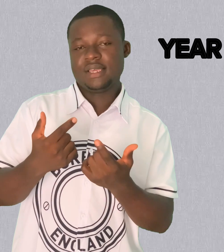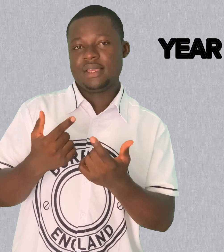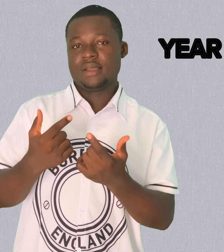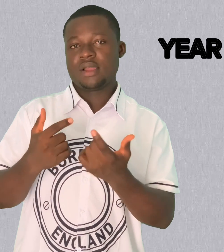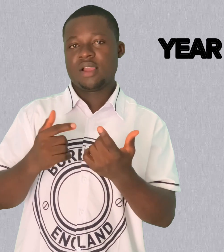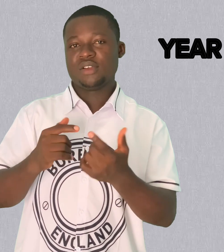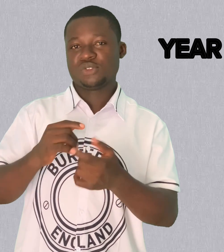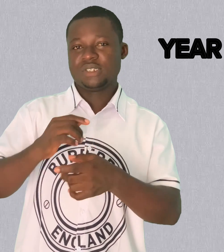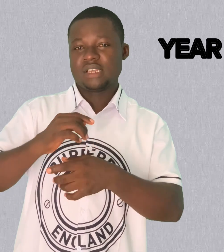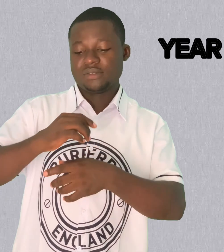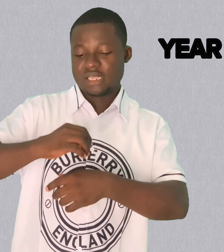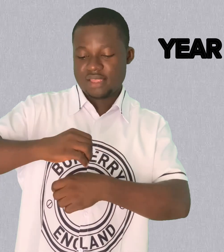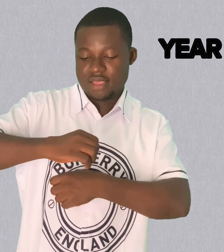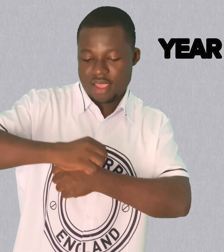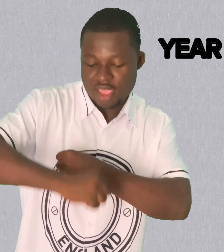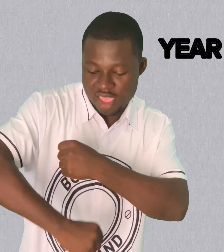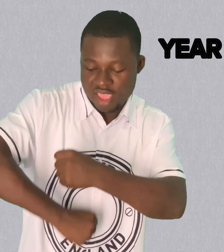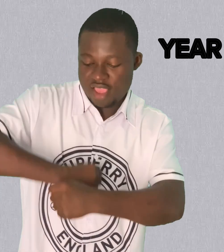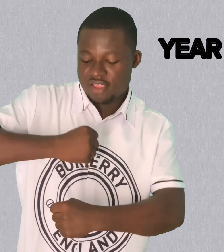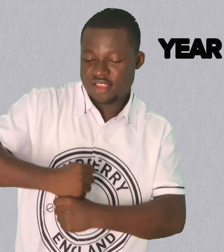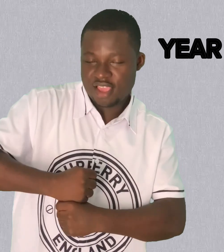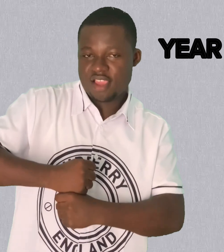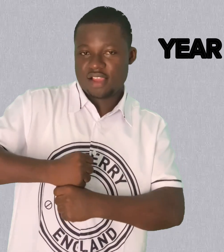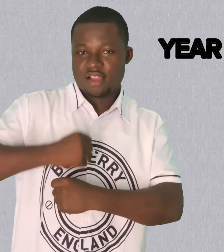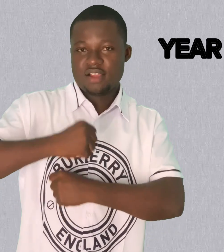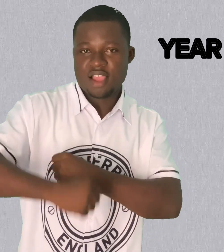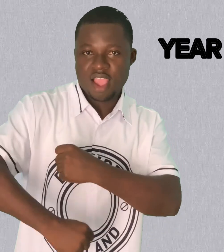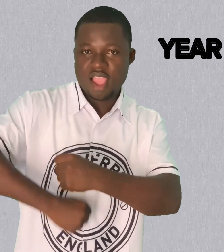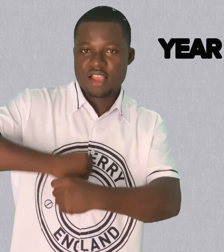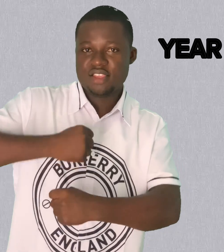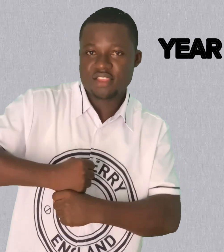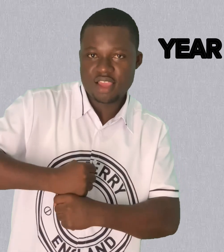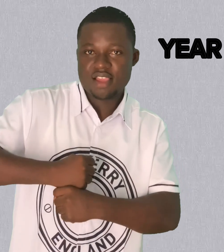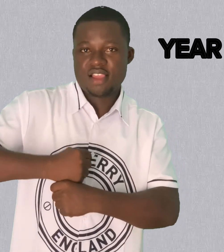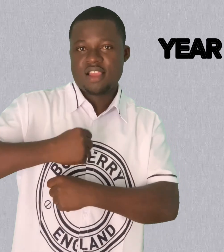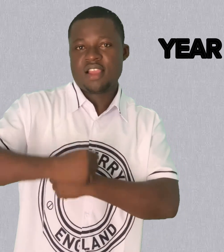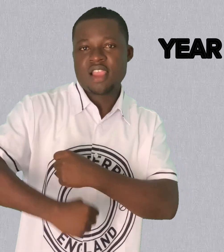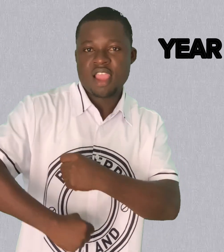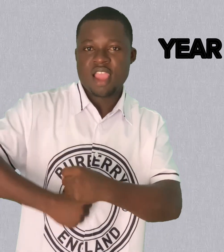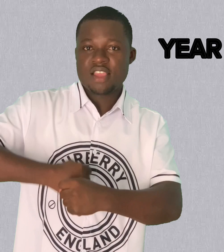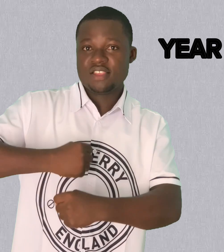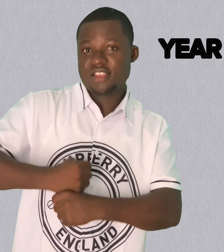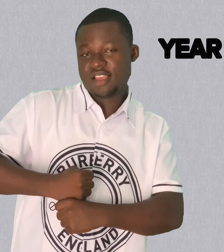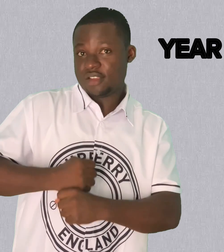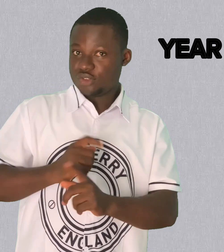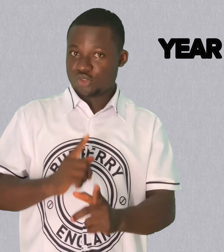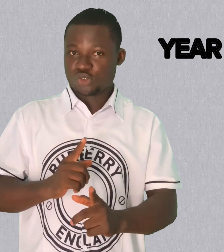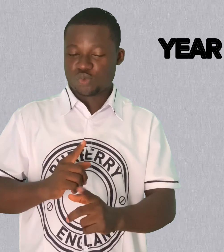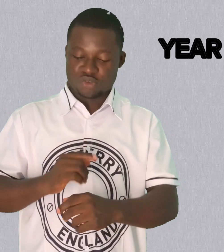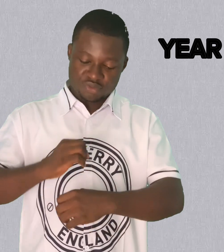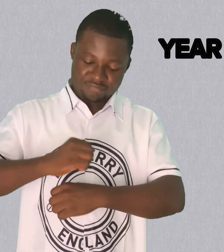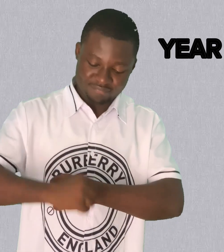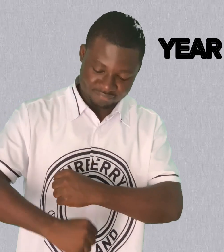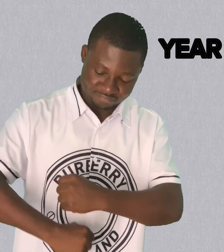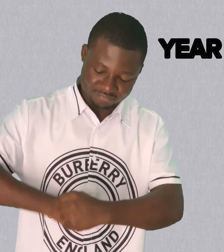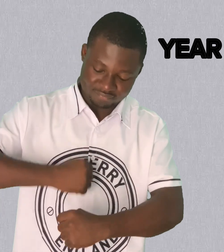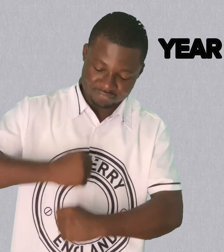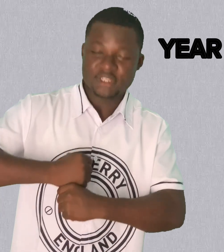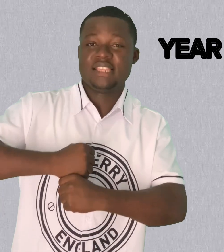year. So this has to sign year. Year. Year. Year. Just once.